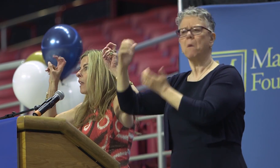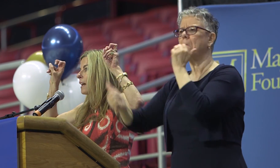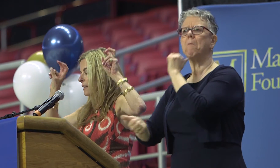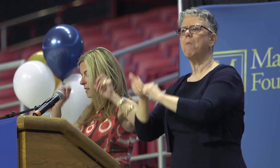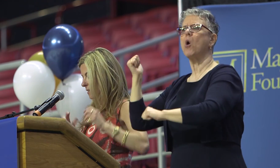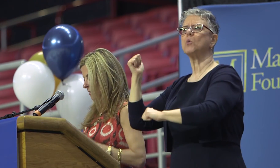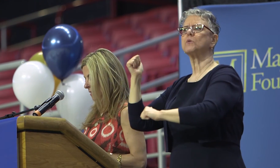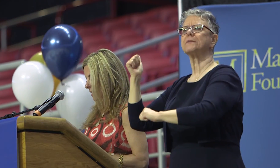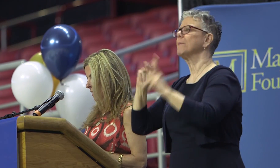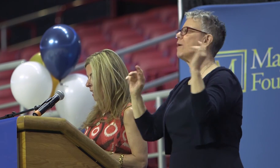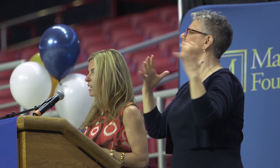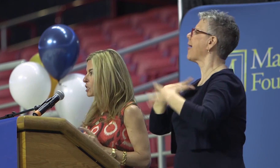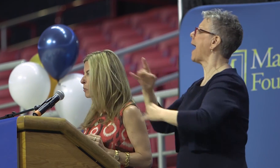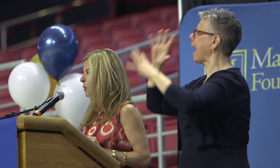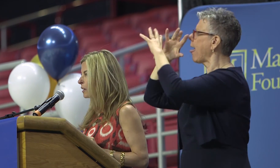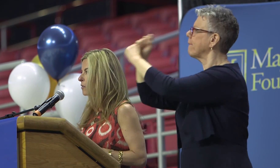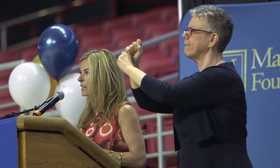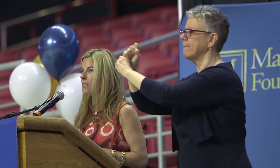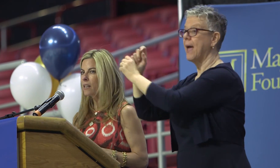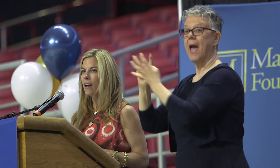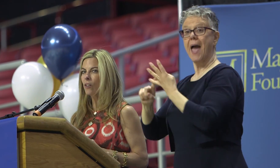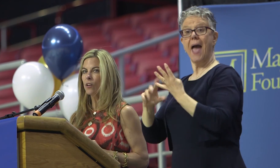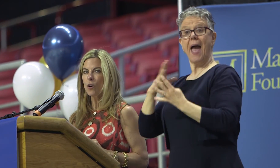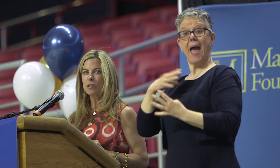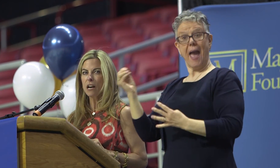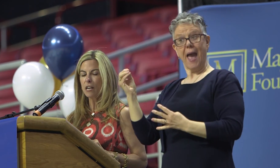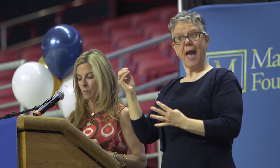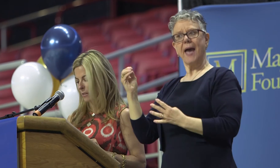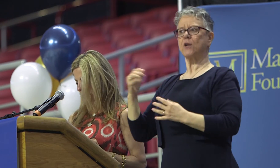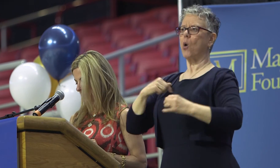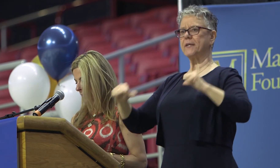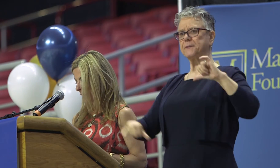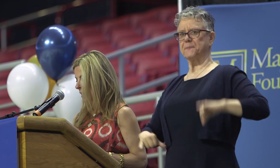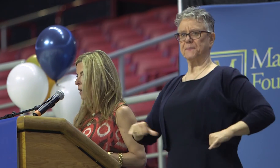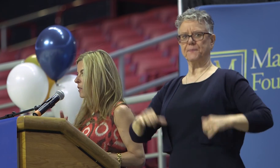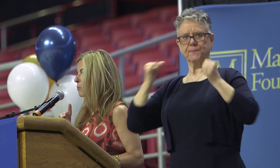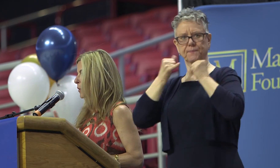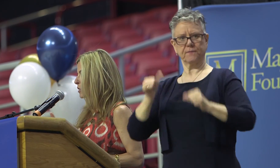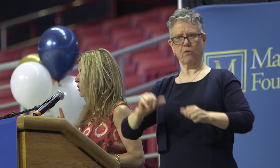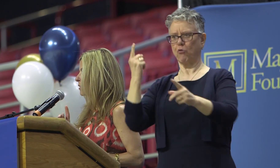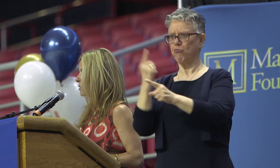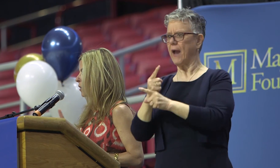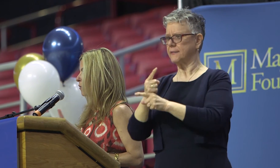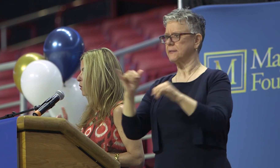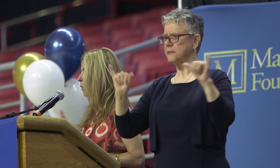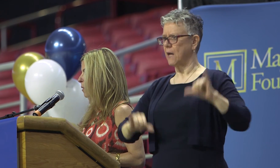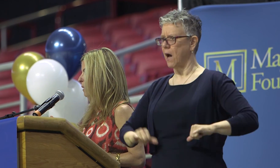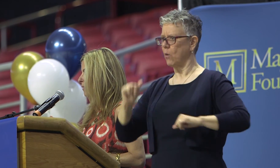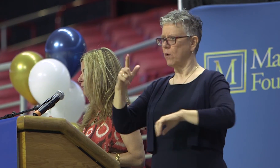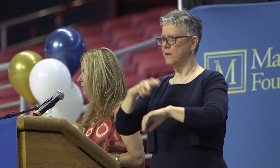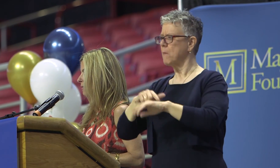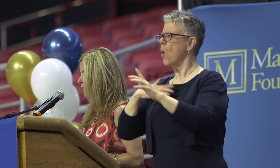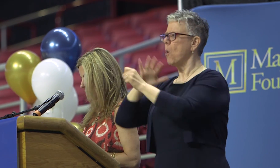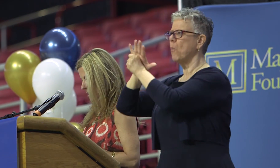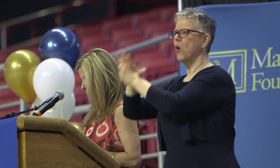most liked, and sporting the right style at all times. The pressure is